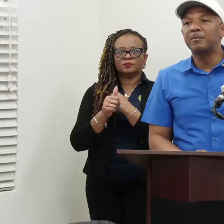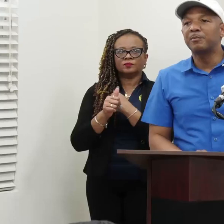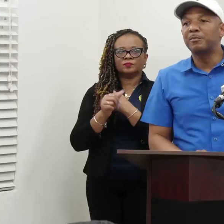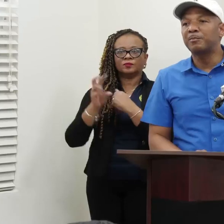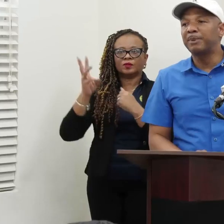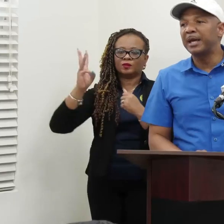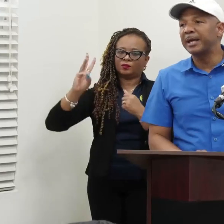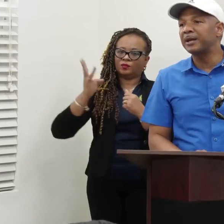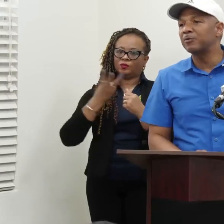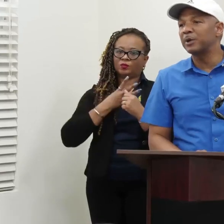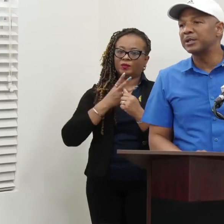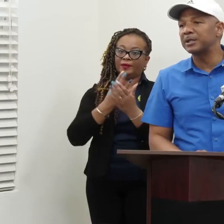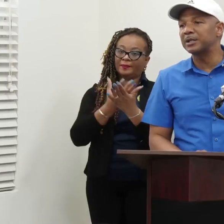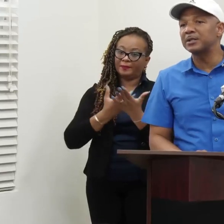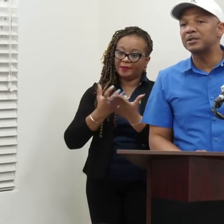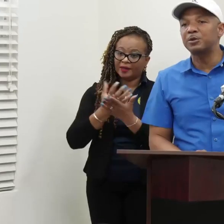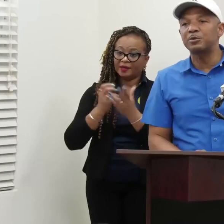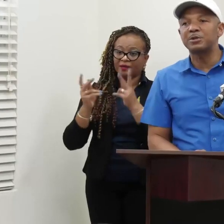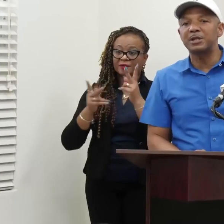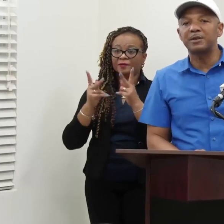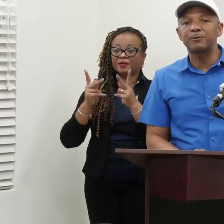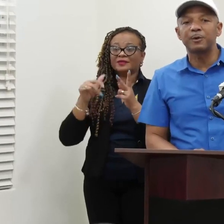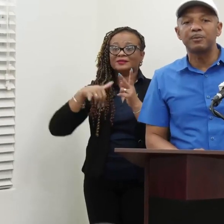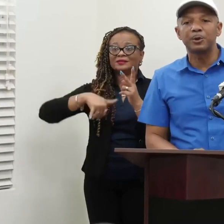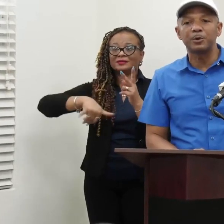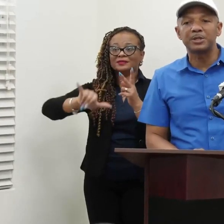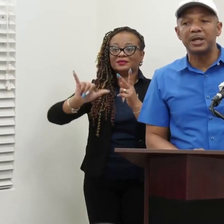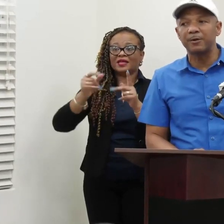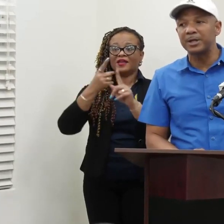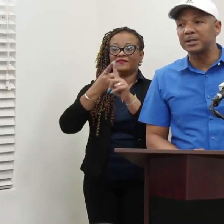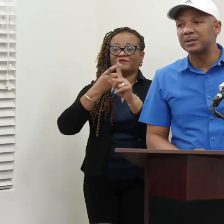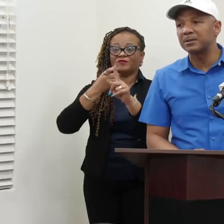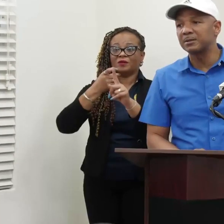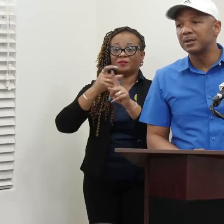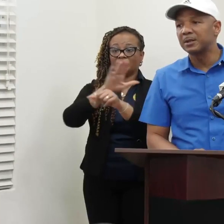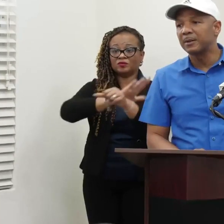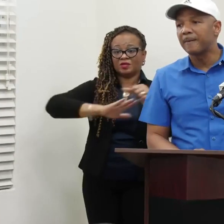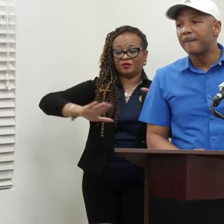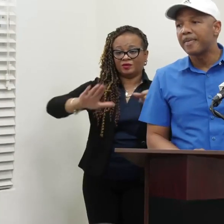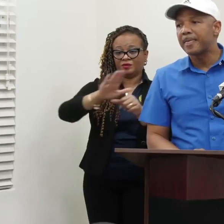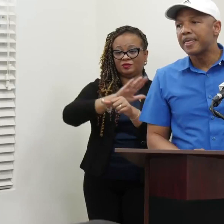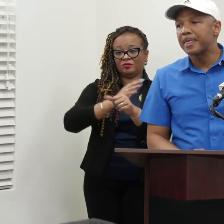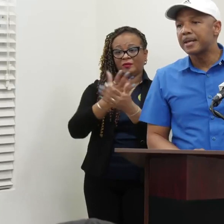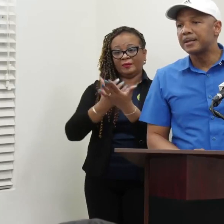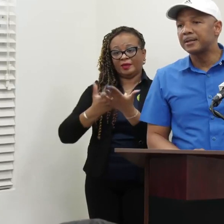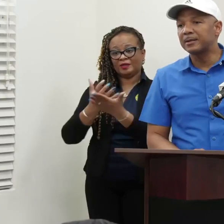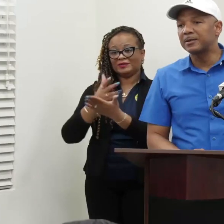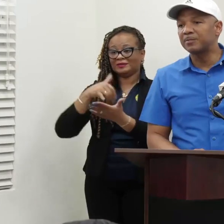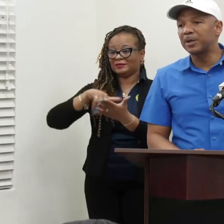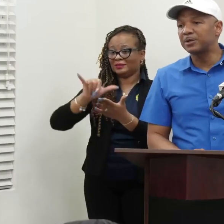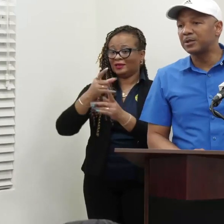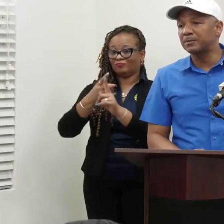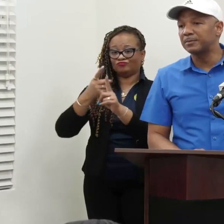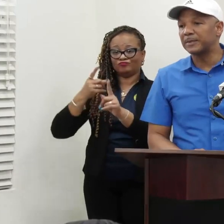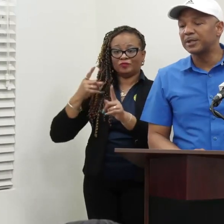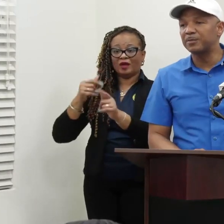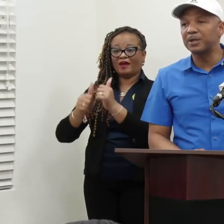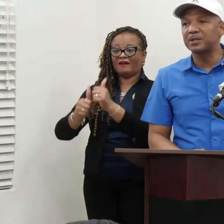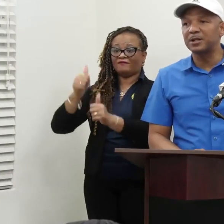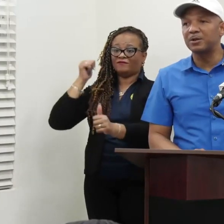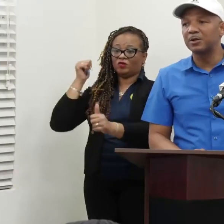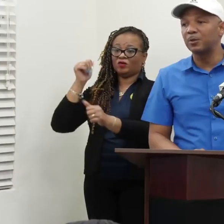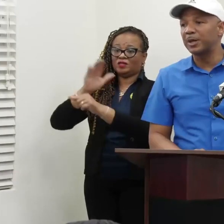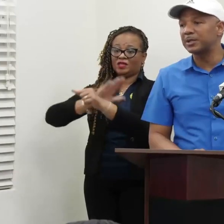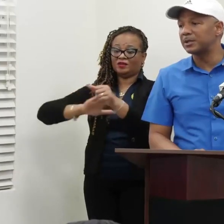We beg residents to stay from those areas. S'il vous plaît, pas sortir